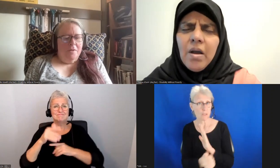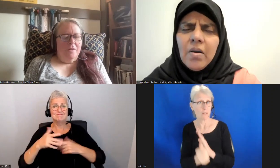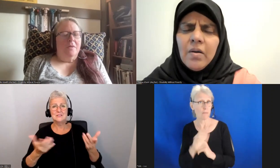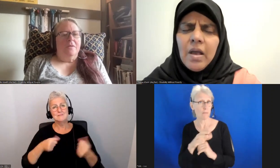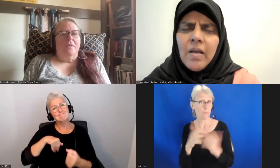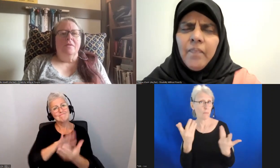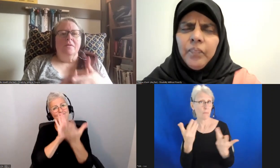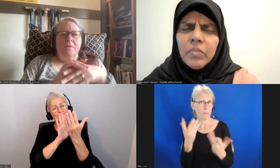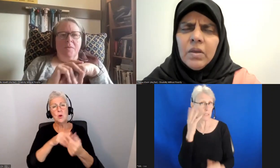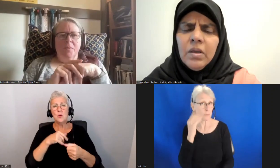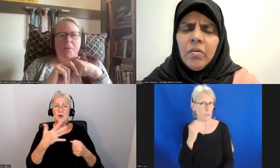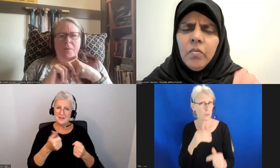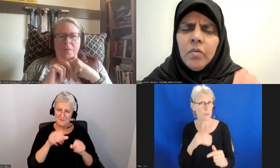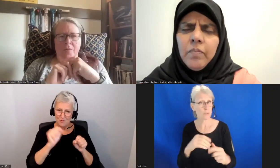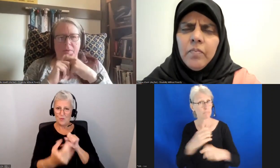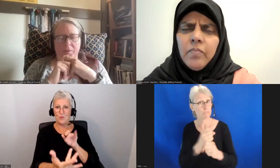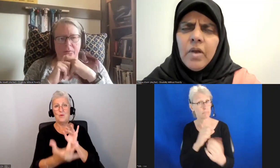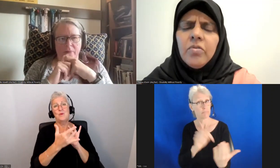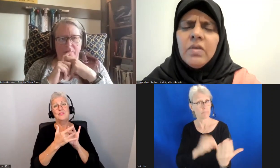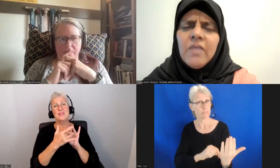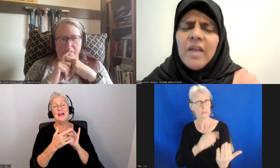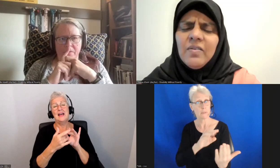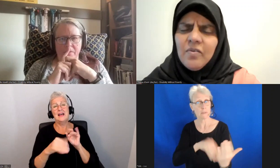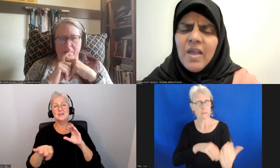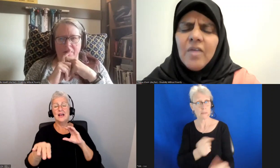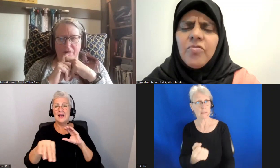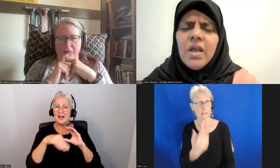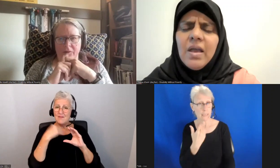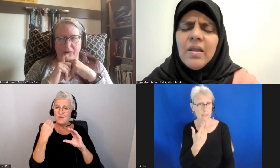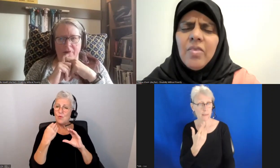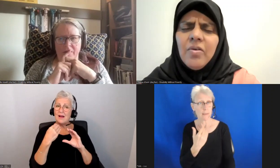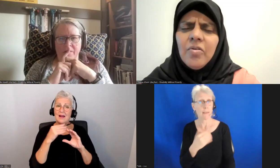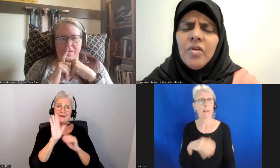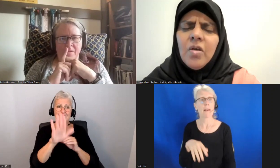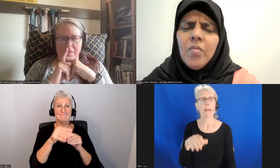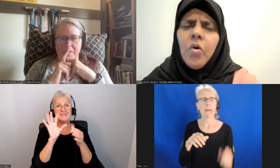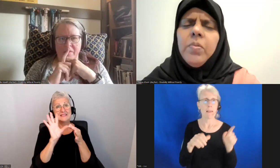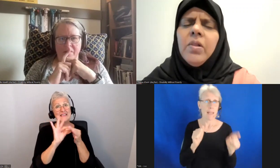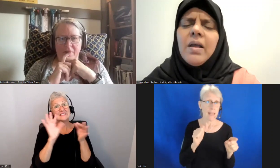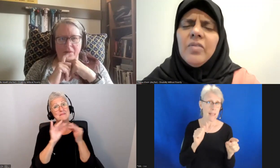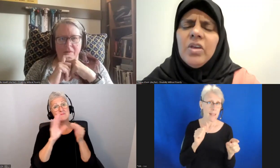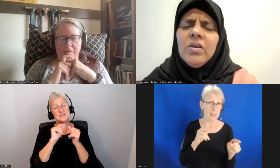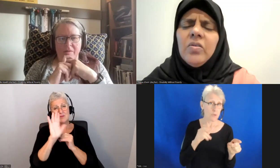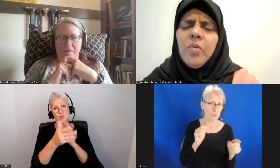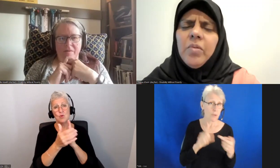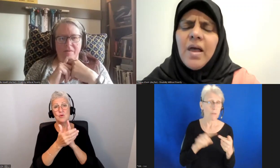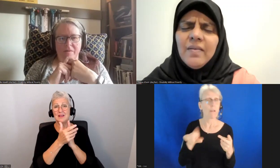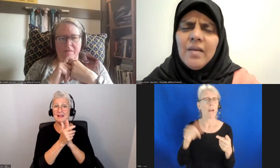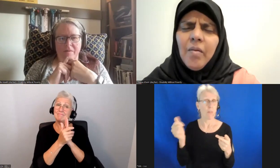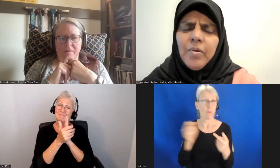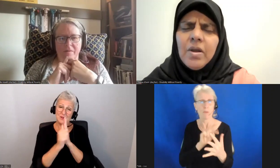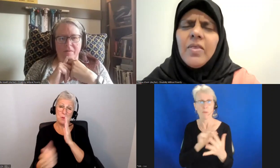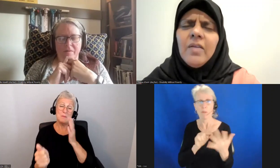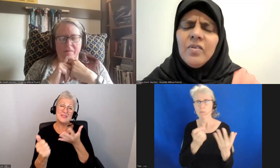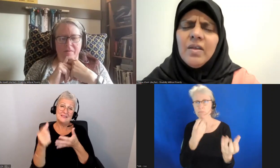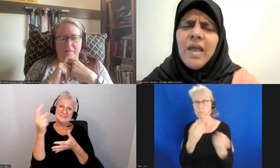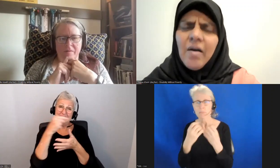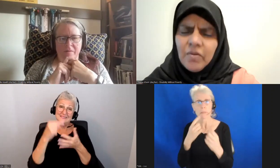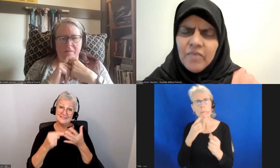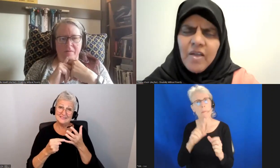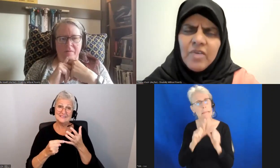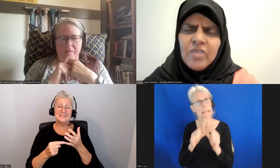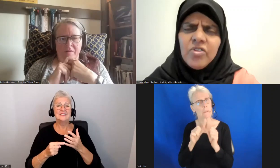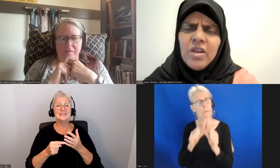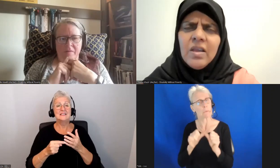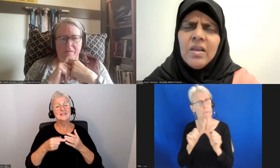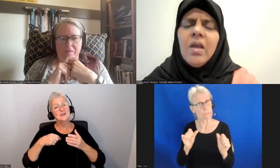We are, under the advice of Andrea and others, continuing to mobilize in Alberta thanks to the